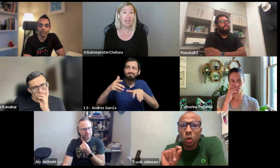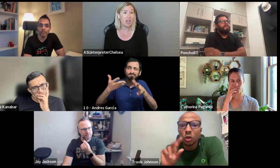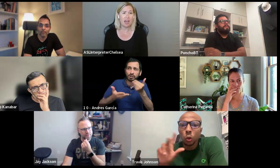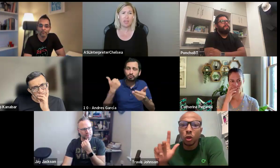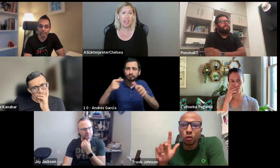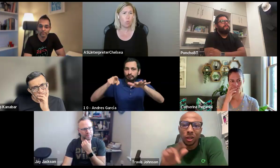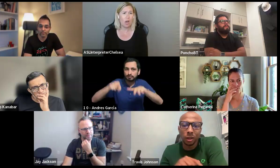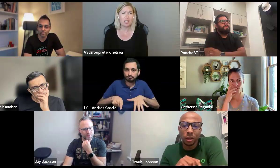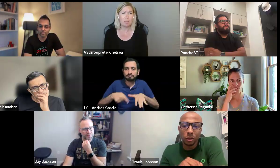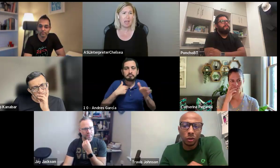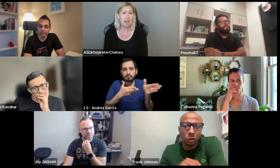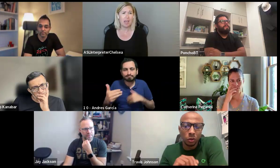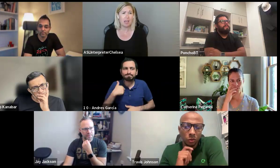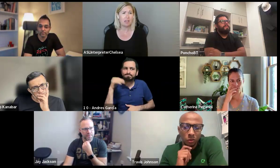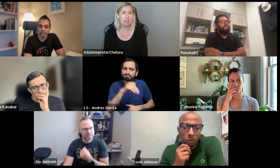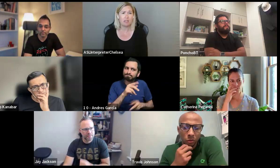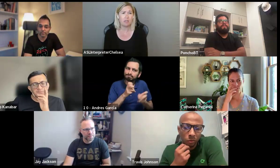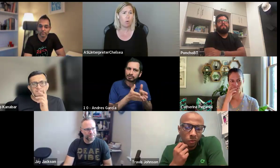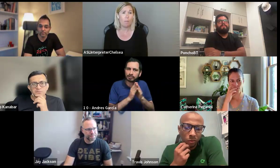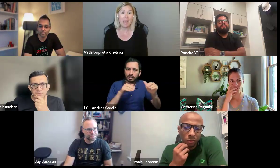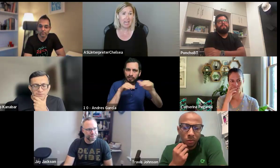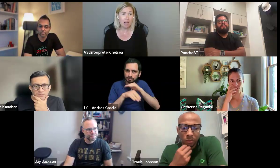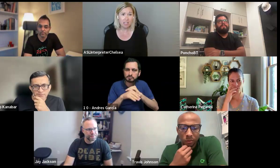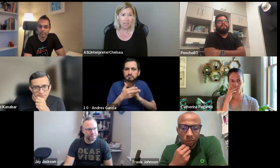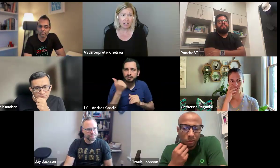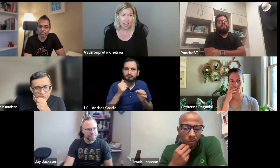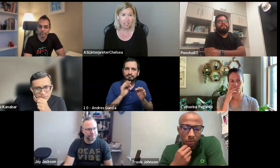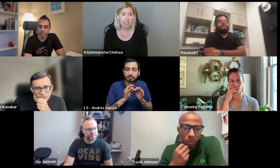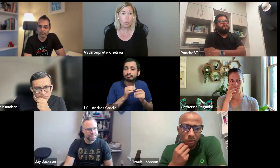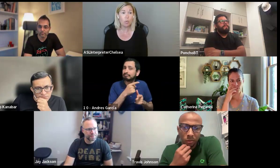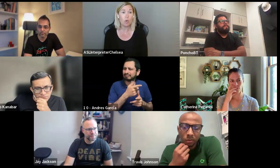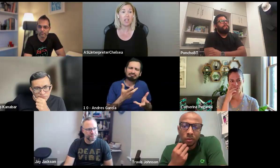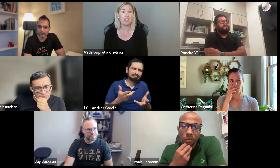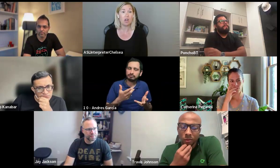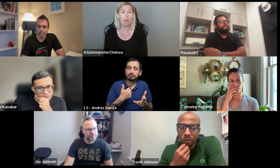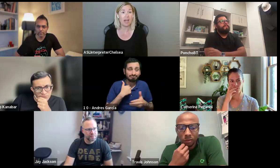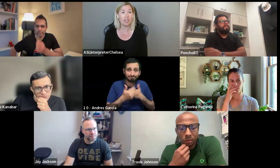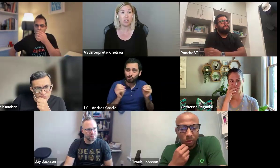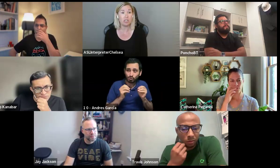And I think it was maybe many months in advance that we requested